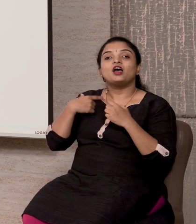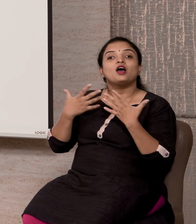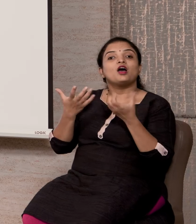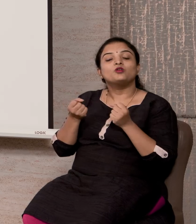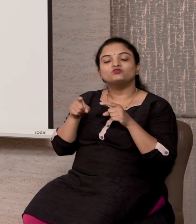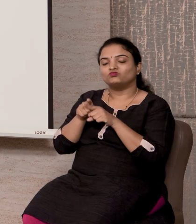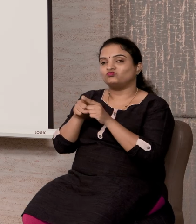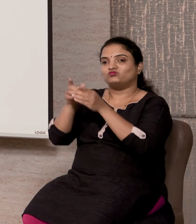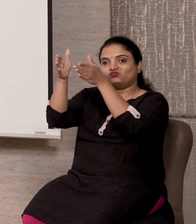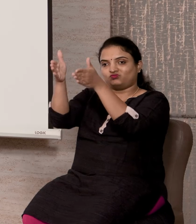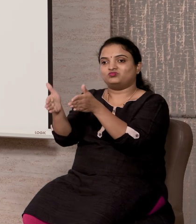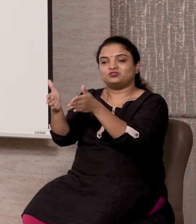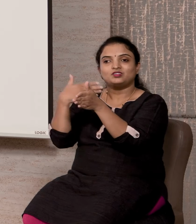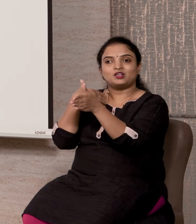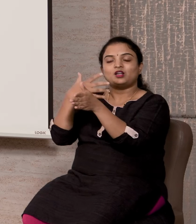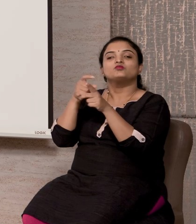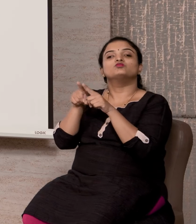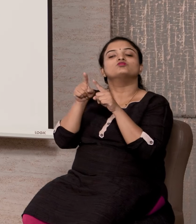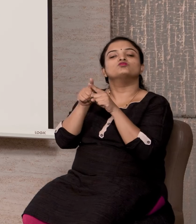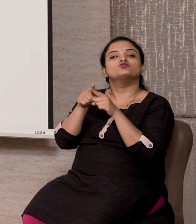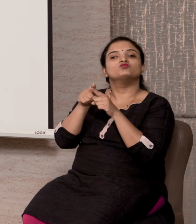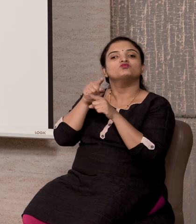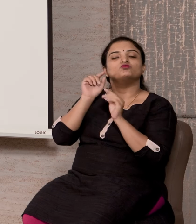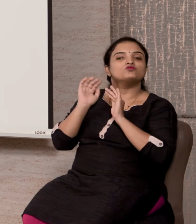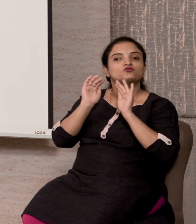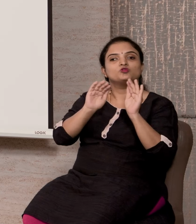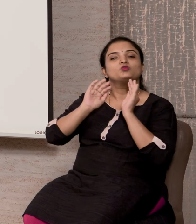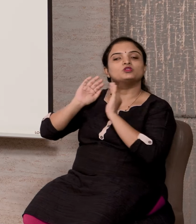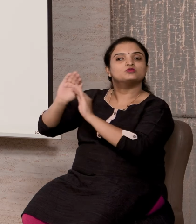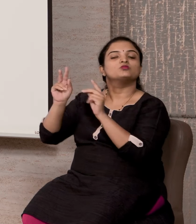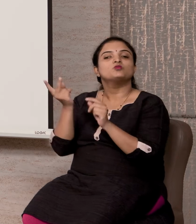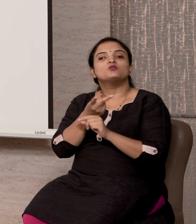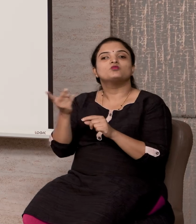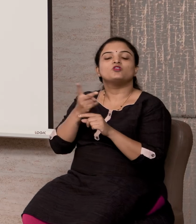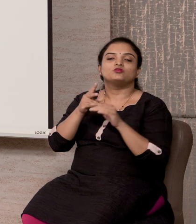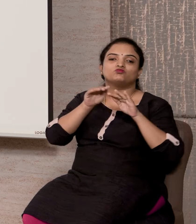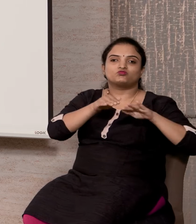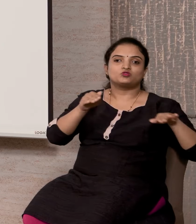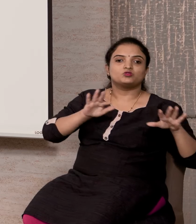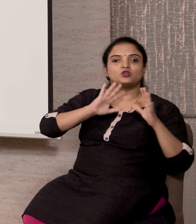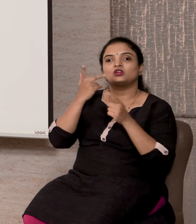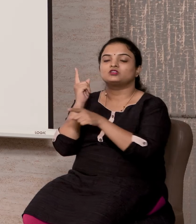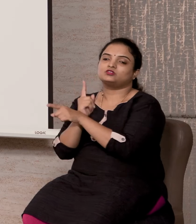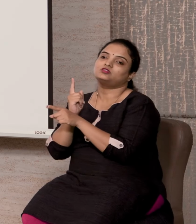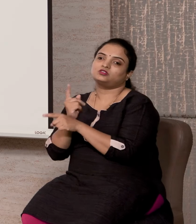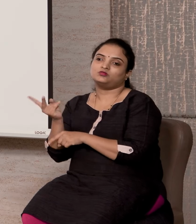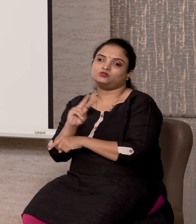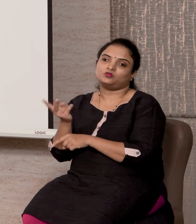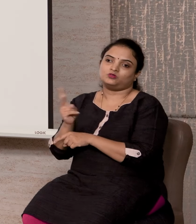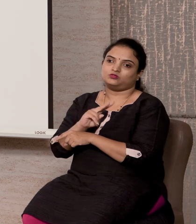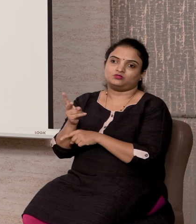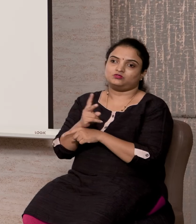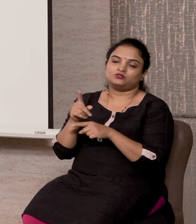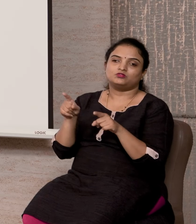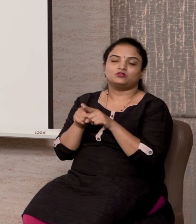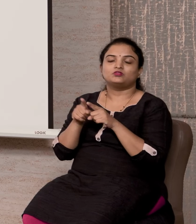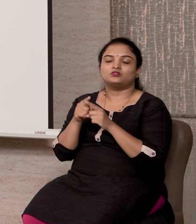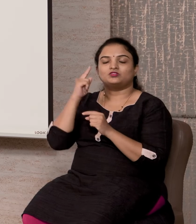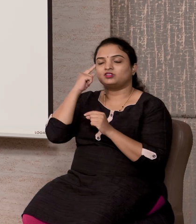one intervention which can be suitable for both students as well as working professionals, right? What could that be, right? So that is where I was